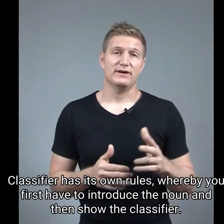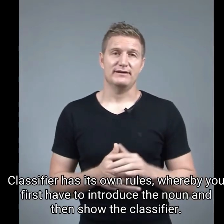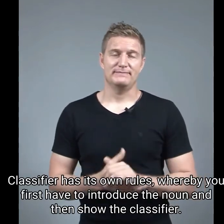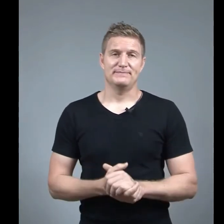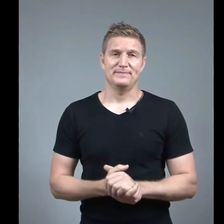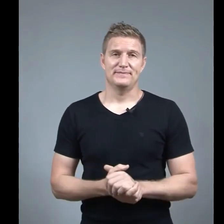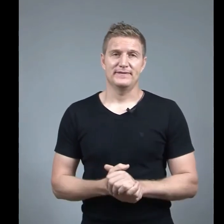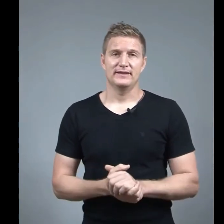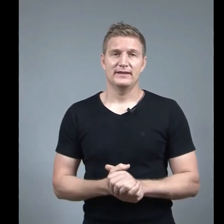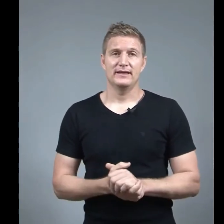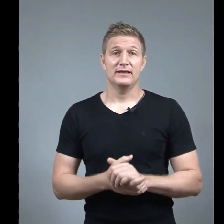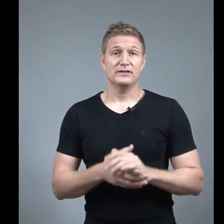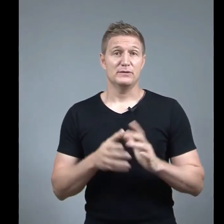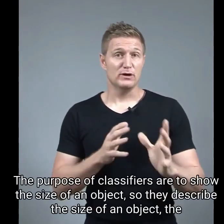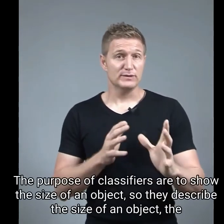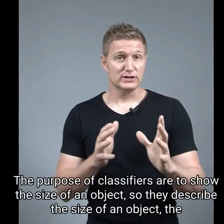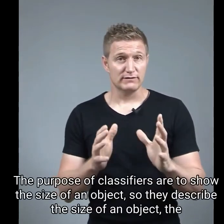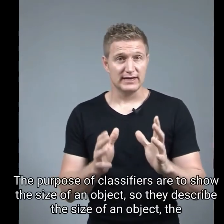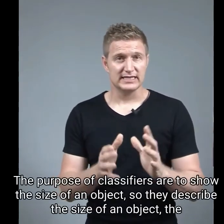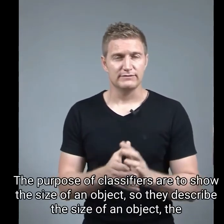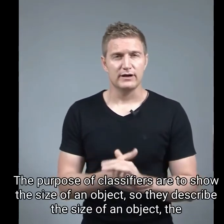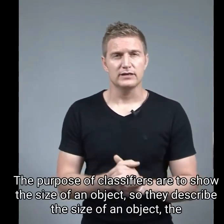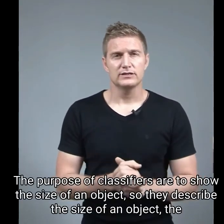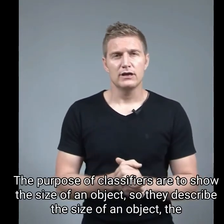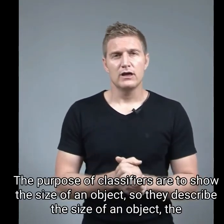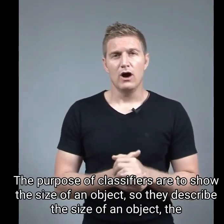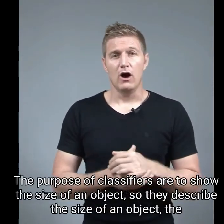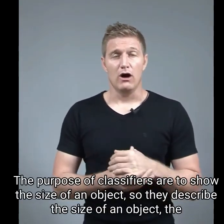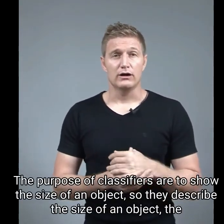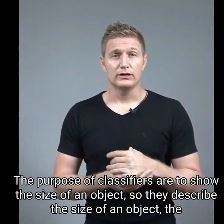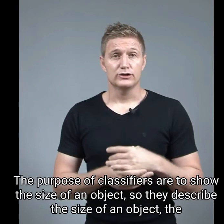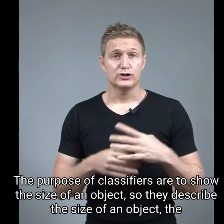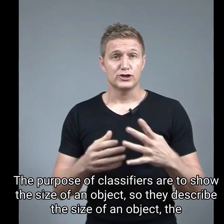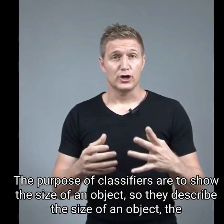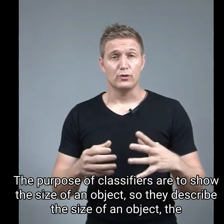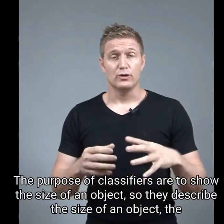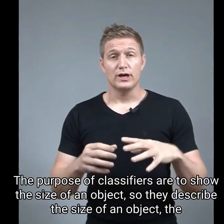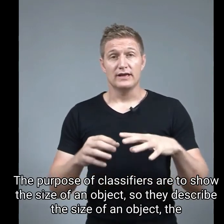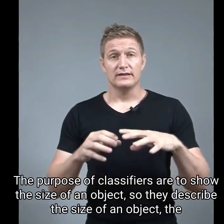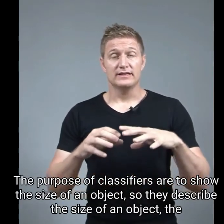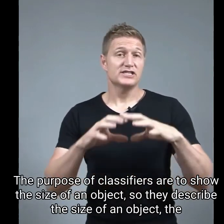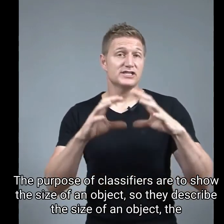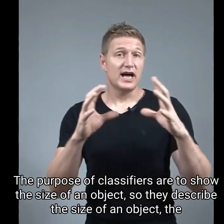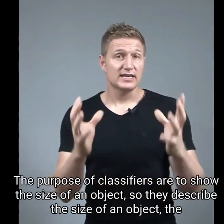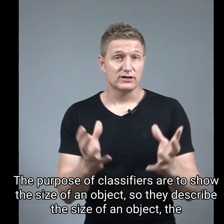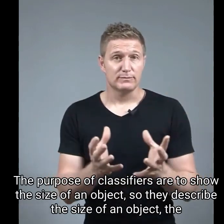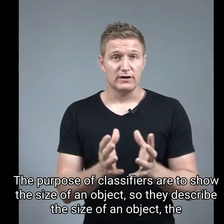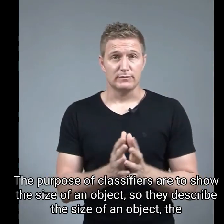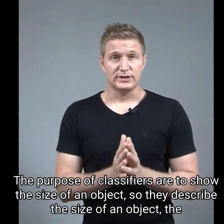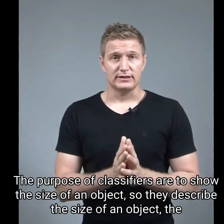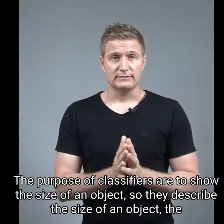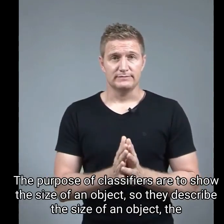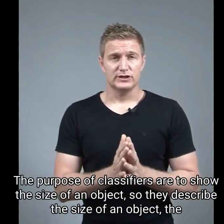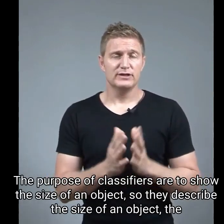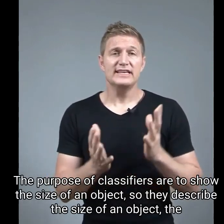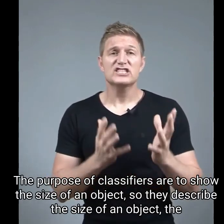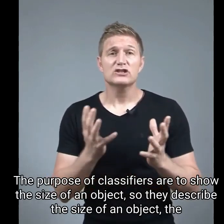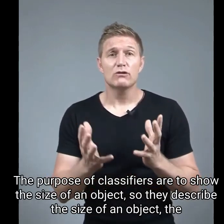classifier. The purpose of classifiers are to show the size of the object. So they